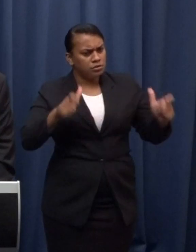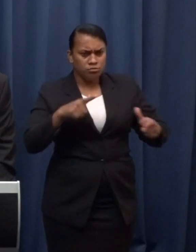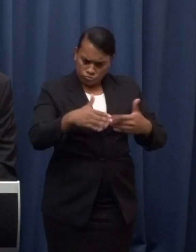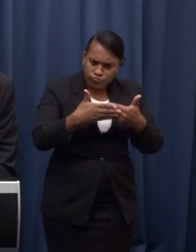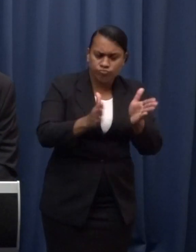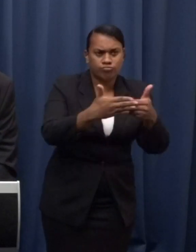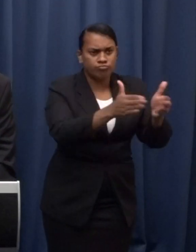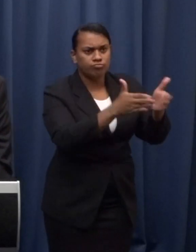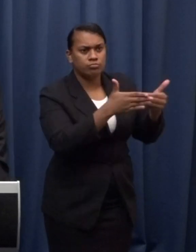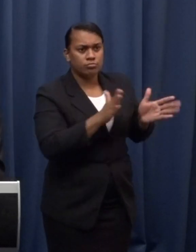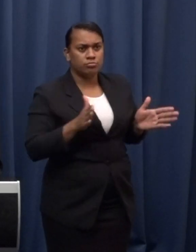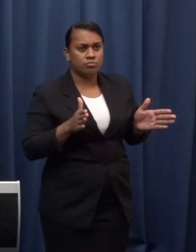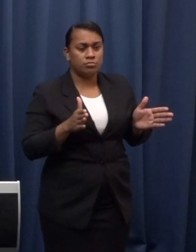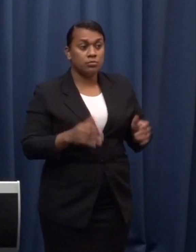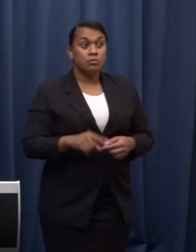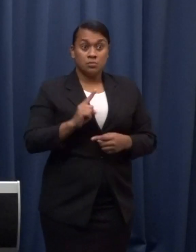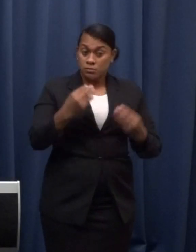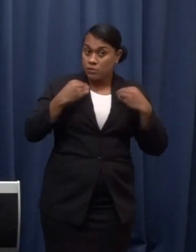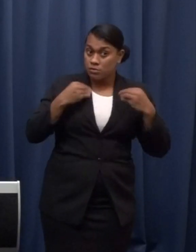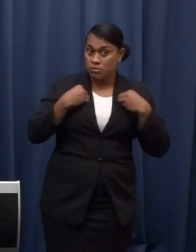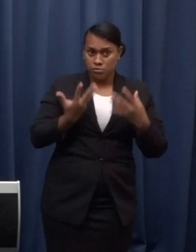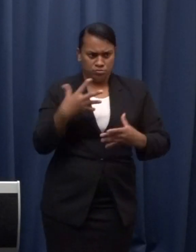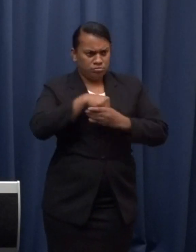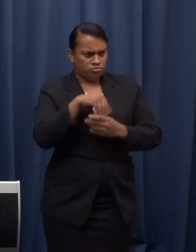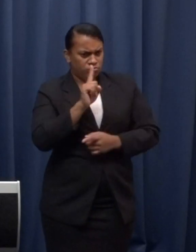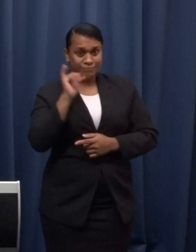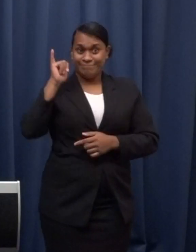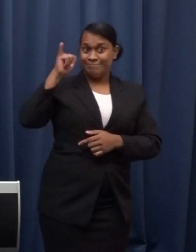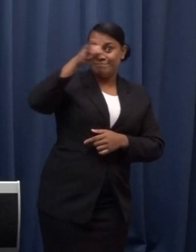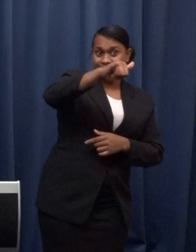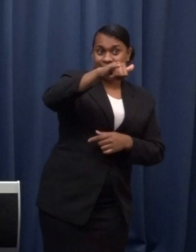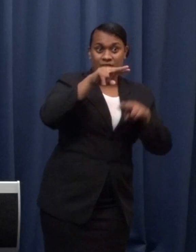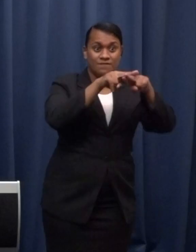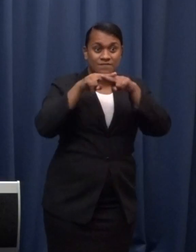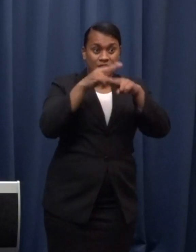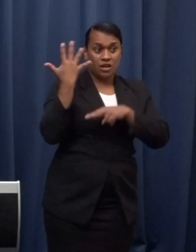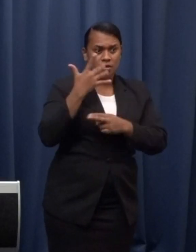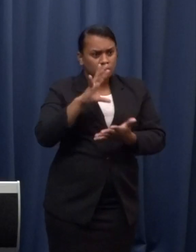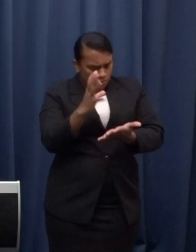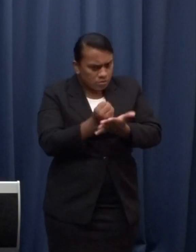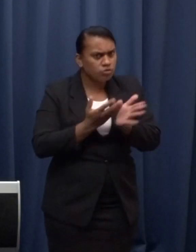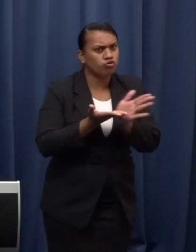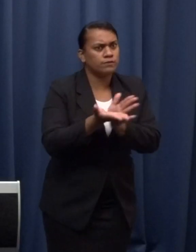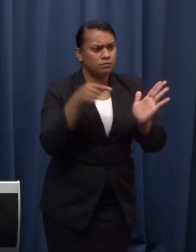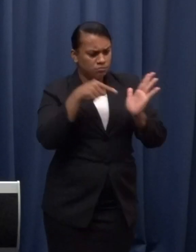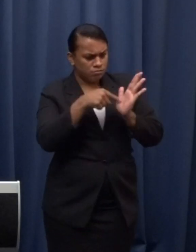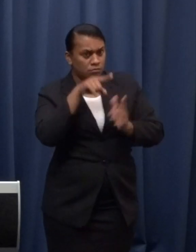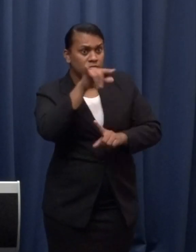Essential businesses include air and rescue services, air traffic control services, civil